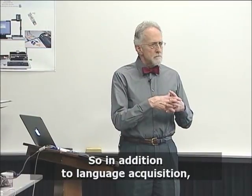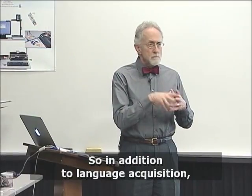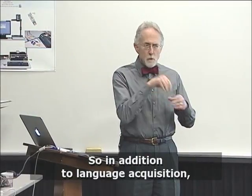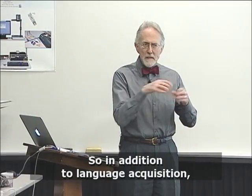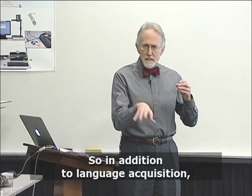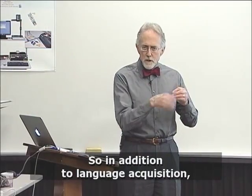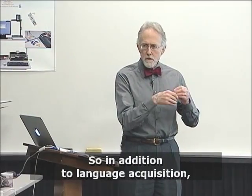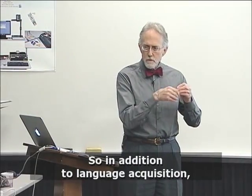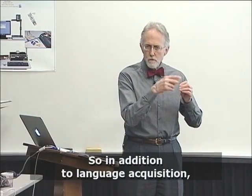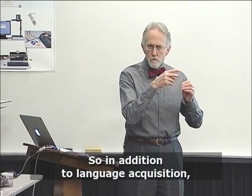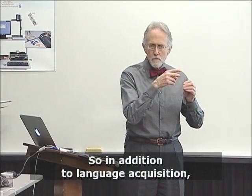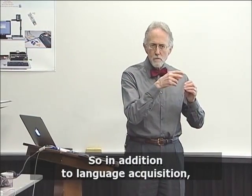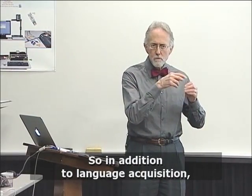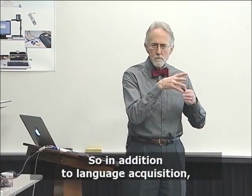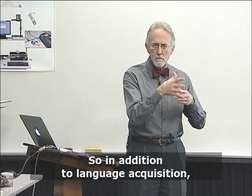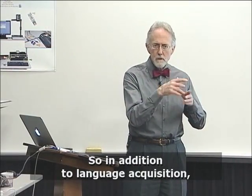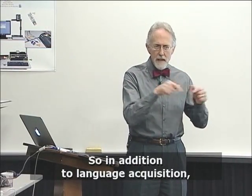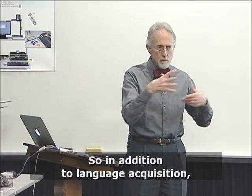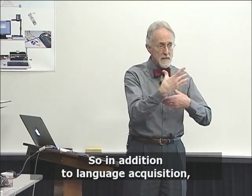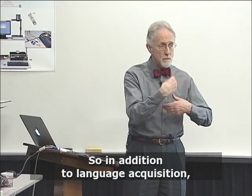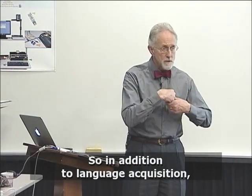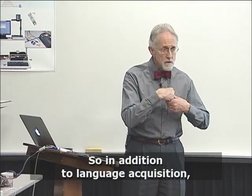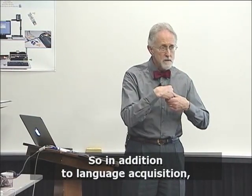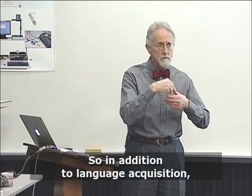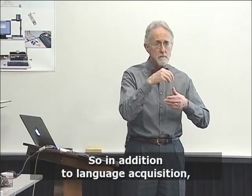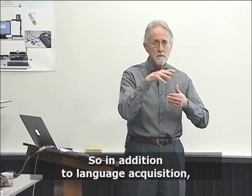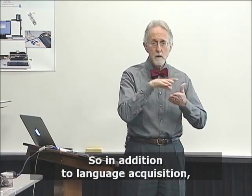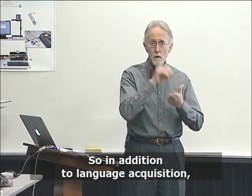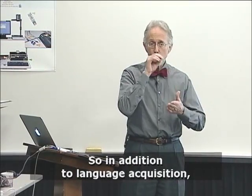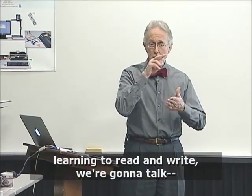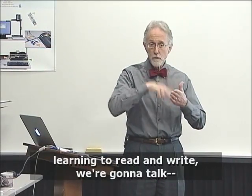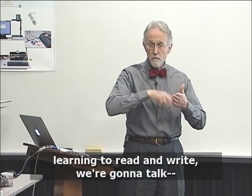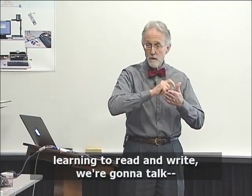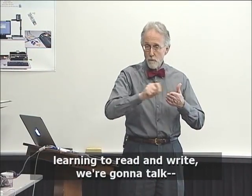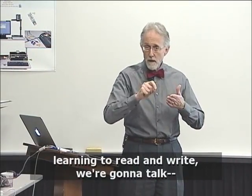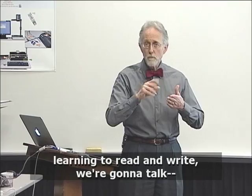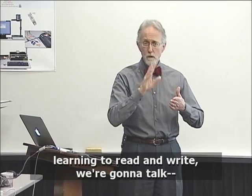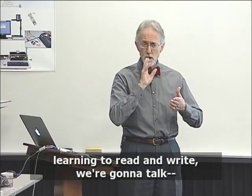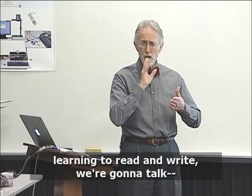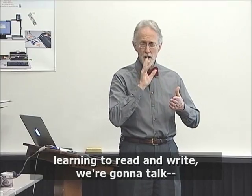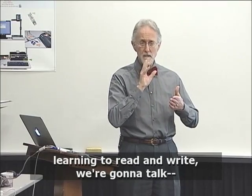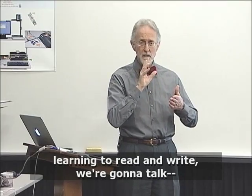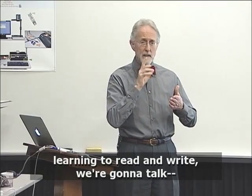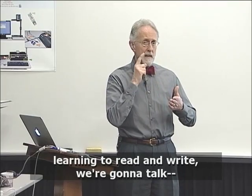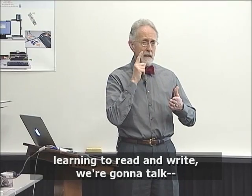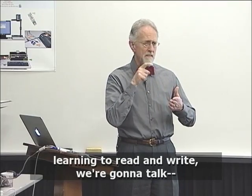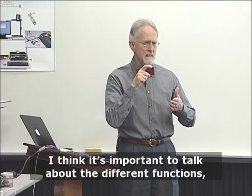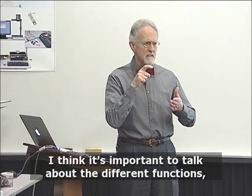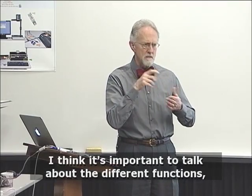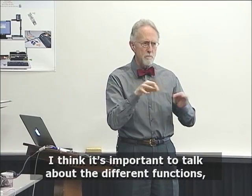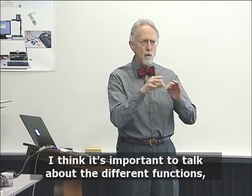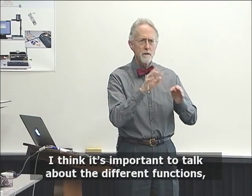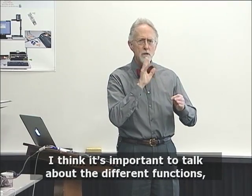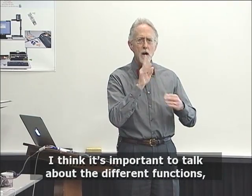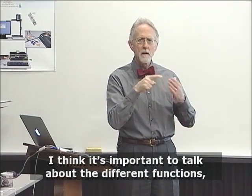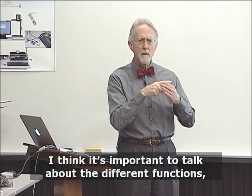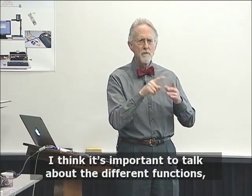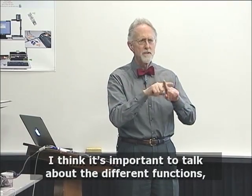So in addition to language acquisition, learning to read and write, we're going to talk, I think it's important to talk about the